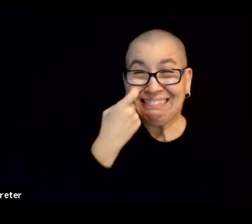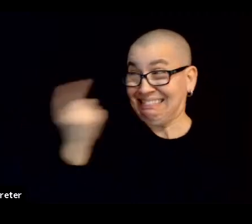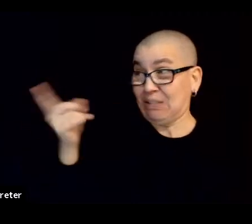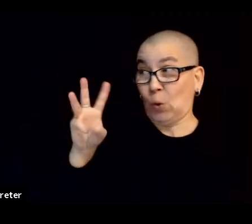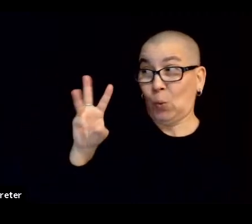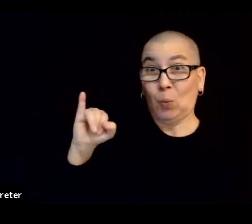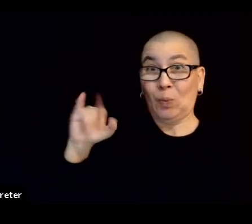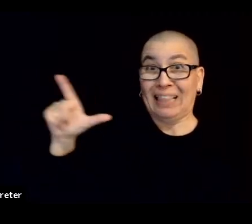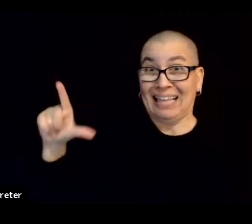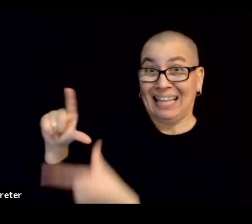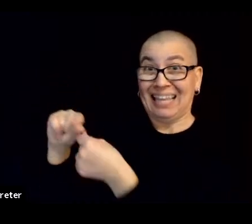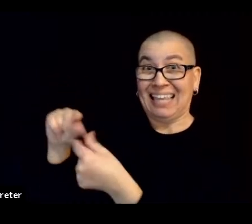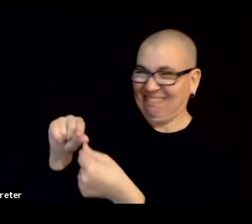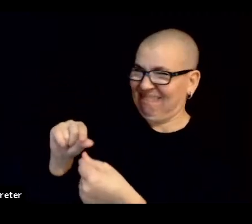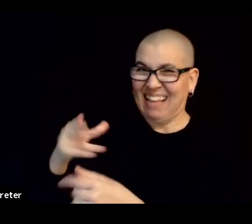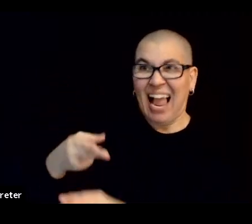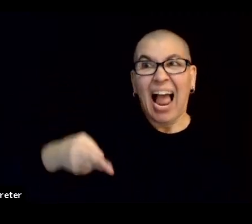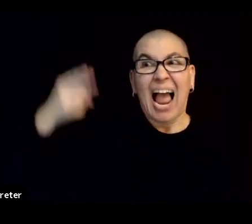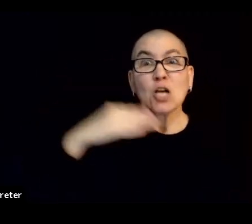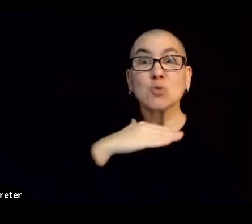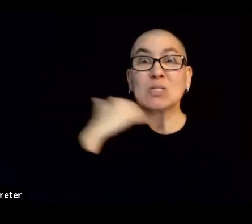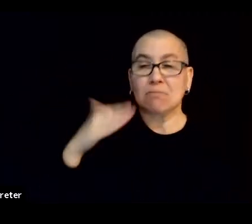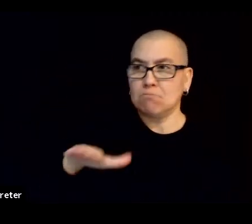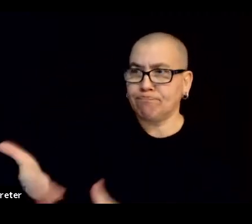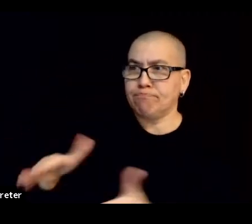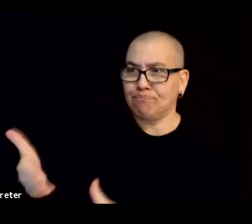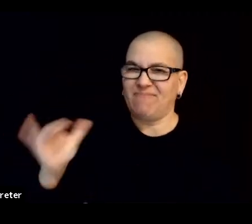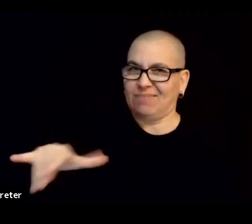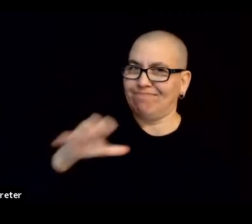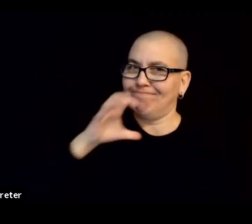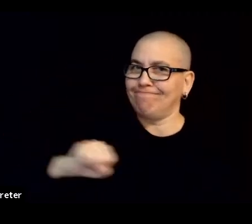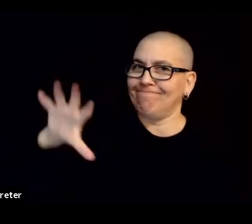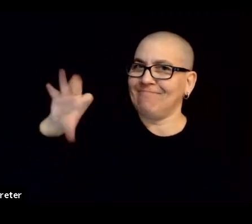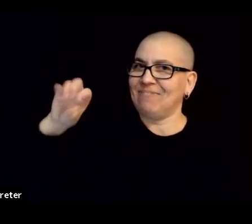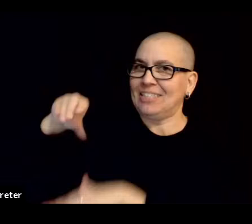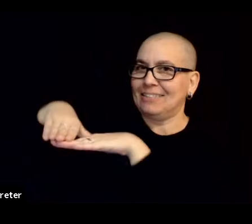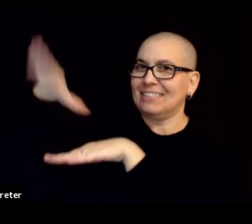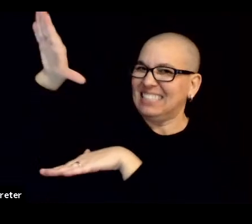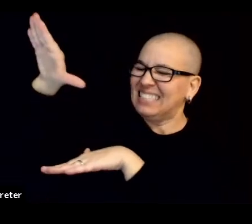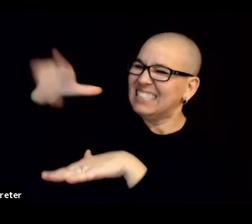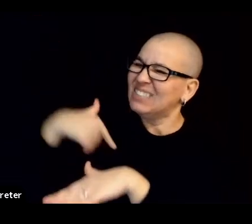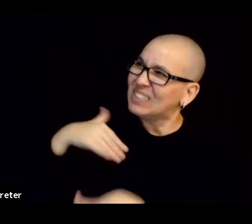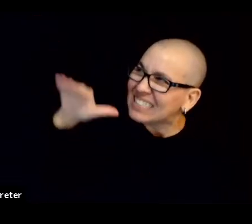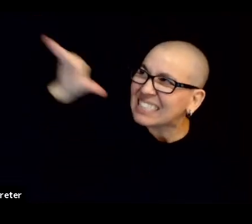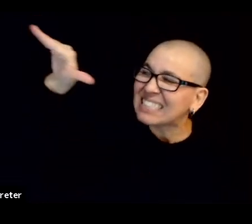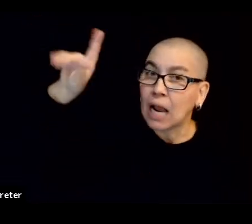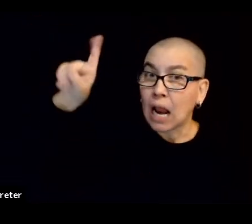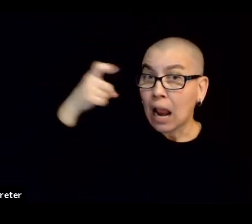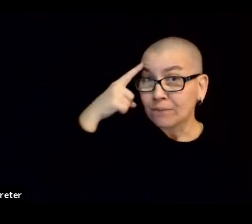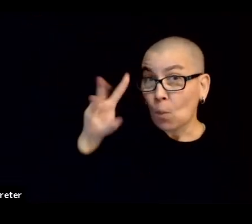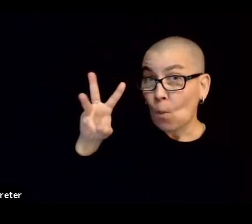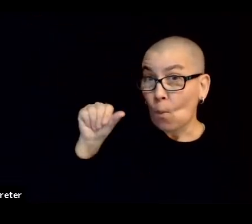from COVID-19. We're grateful to the governor for allowing us the flexibility to begin these